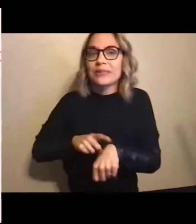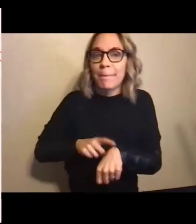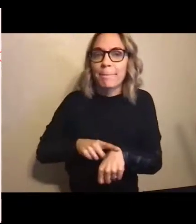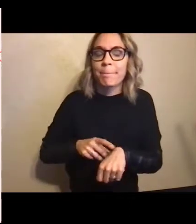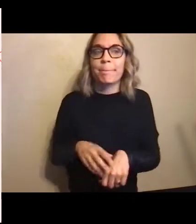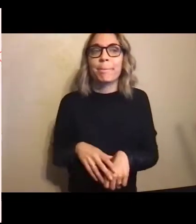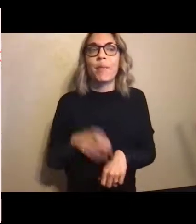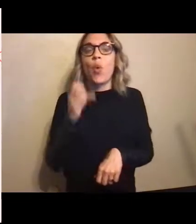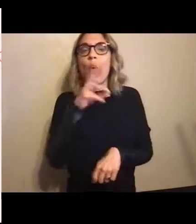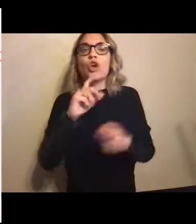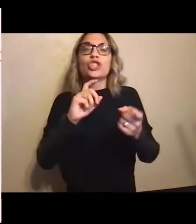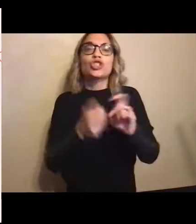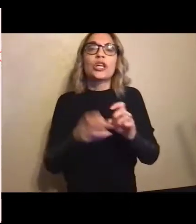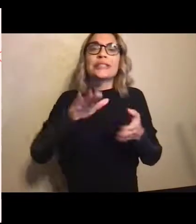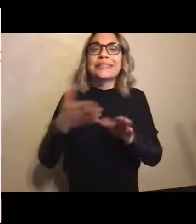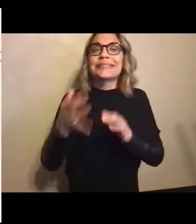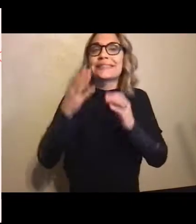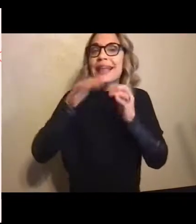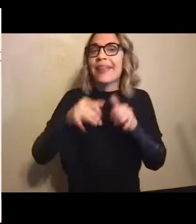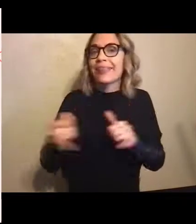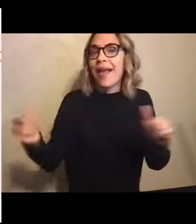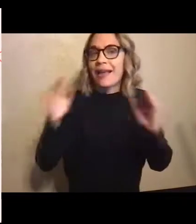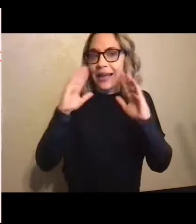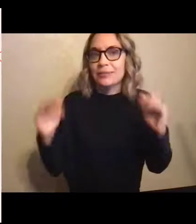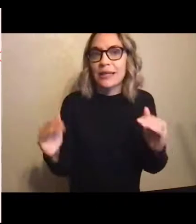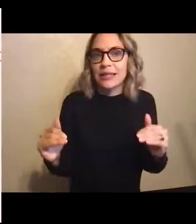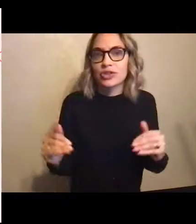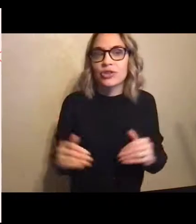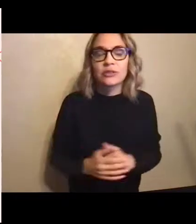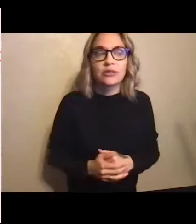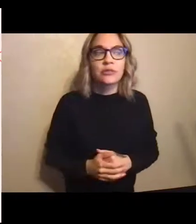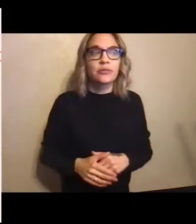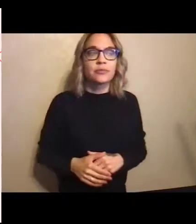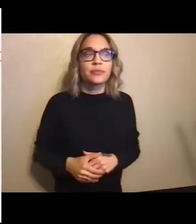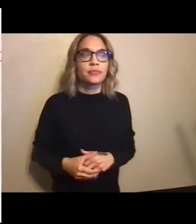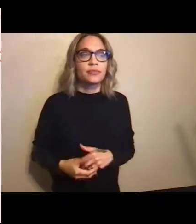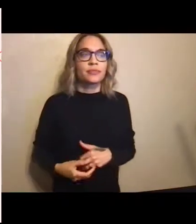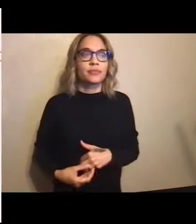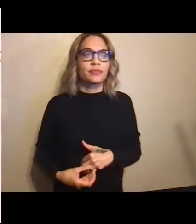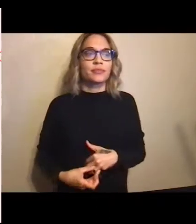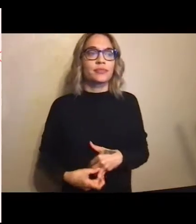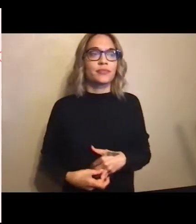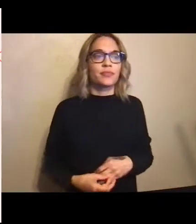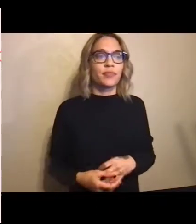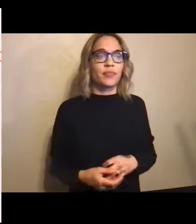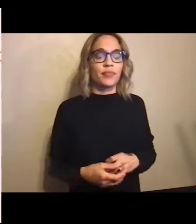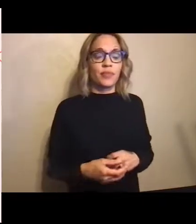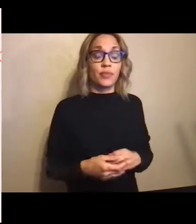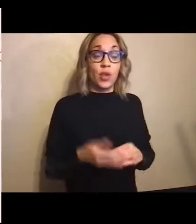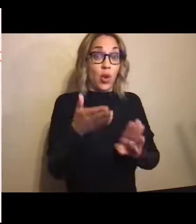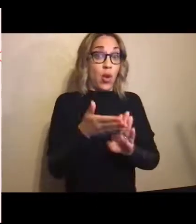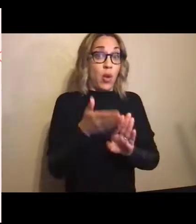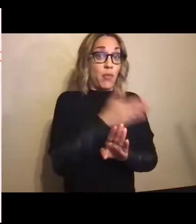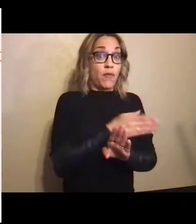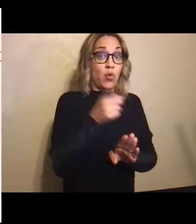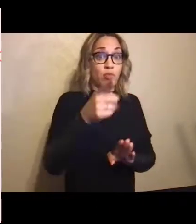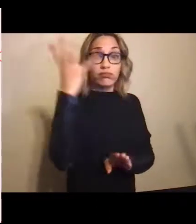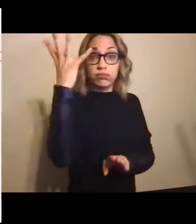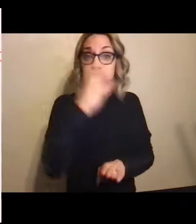well ahead of time. If you need to change your appointment time or change a deadline, expectation, or anything like that.